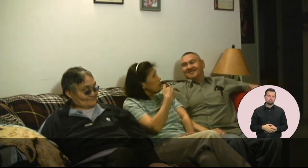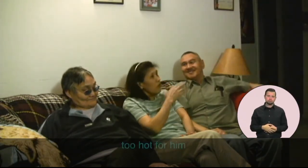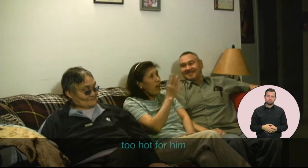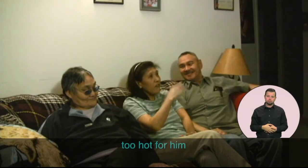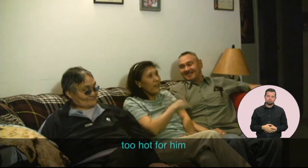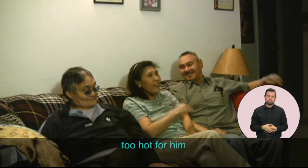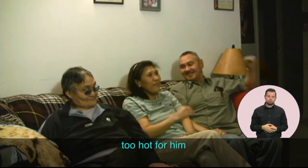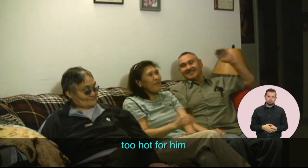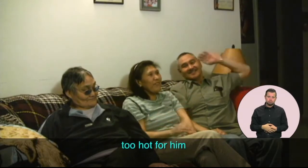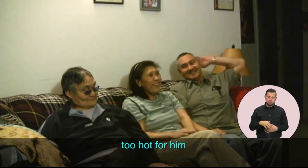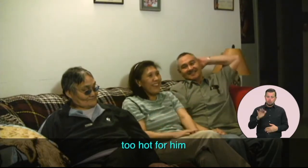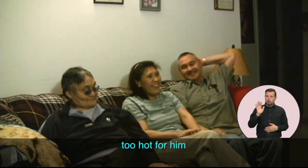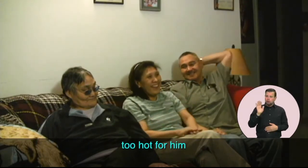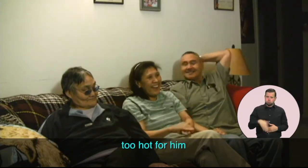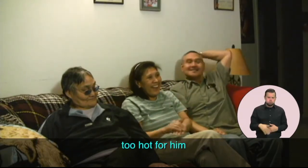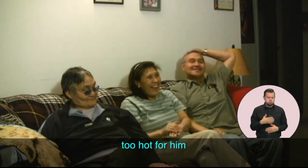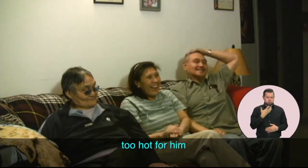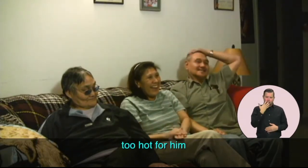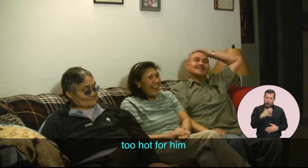Yeah, too hot for